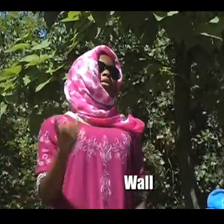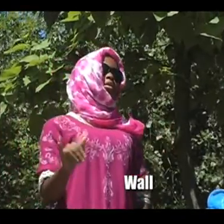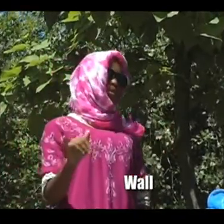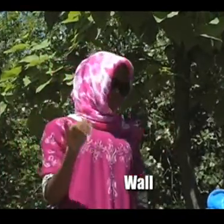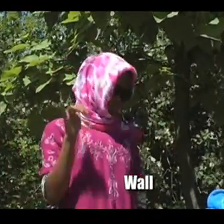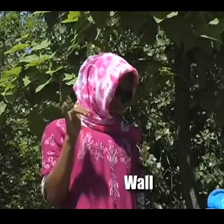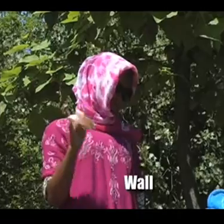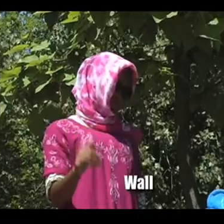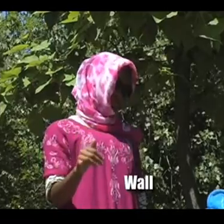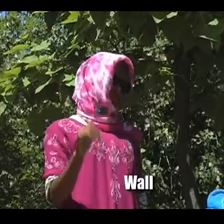Oh, I see.